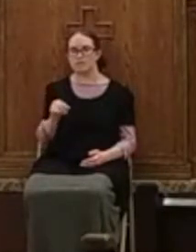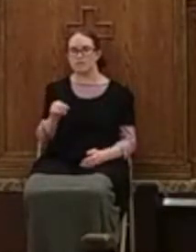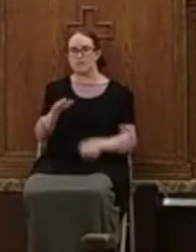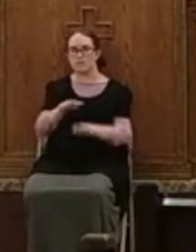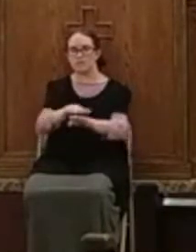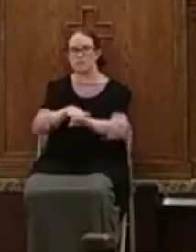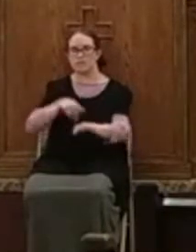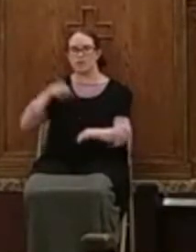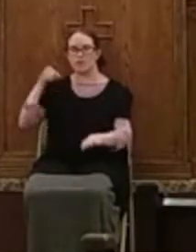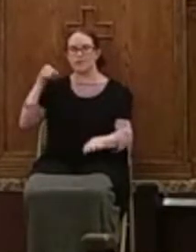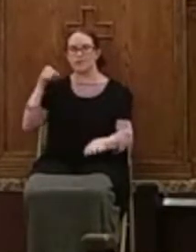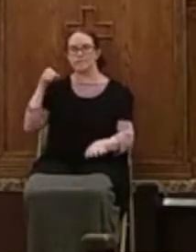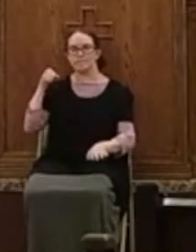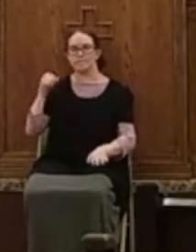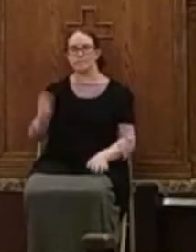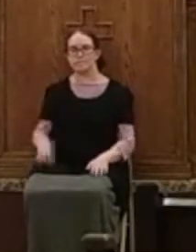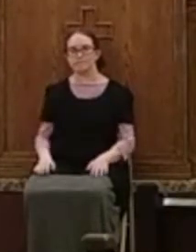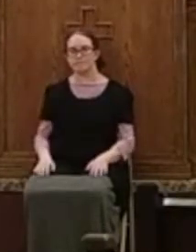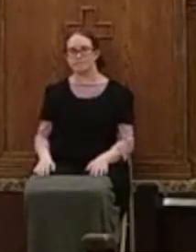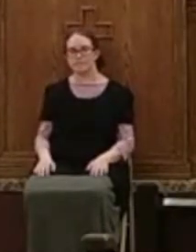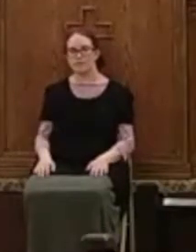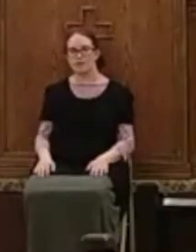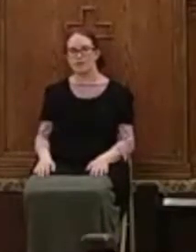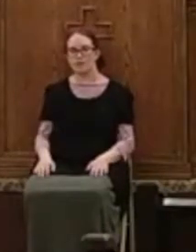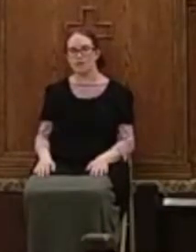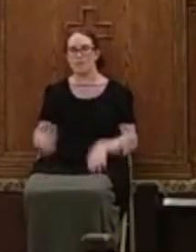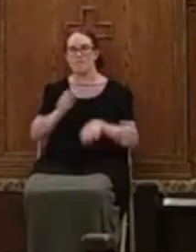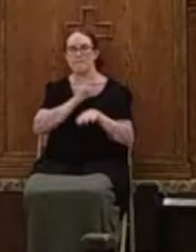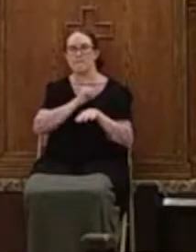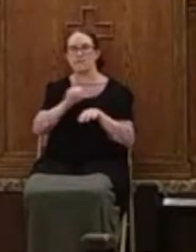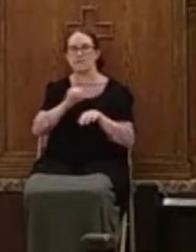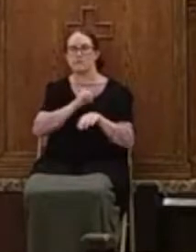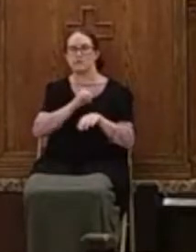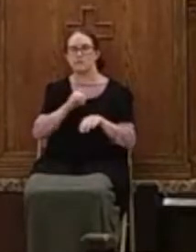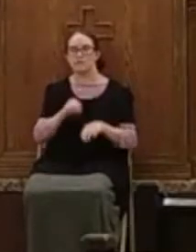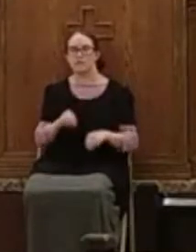calling, into his ministry.